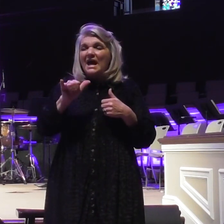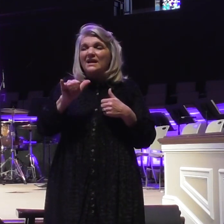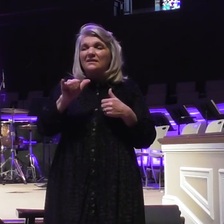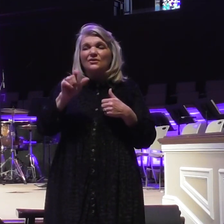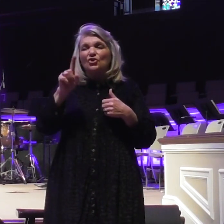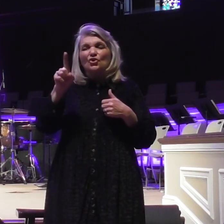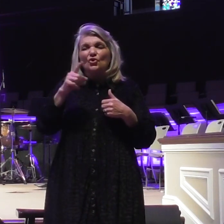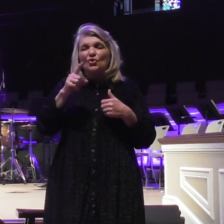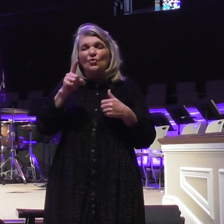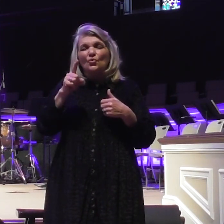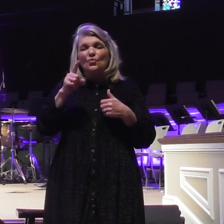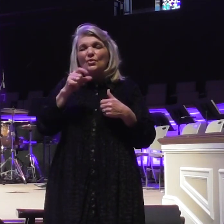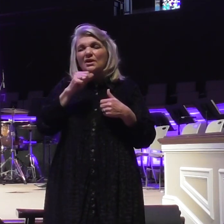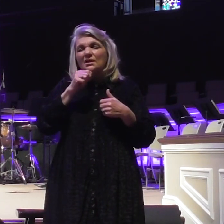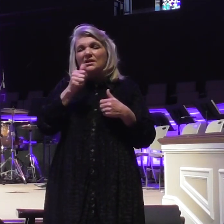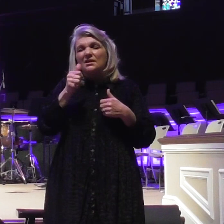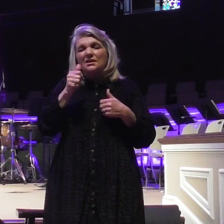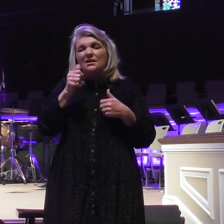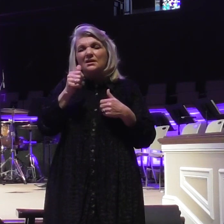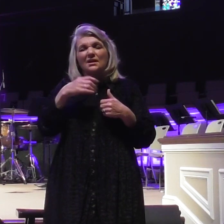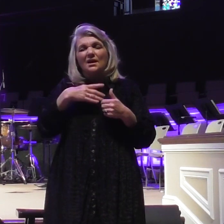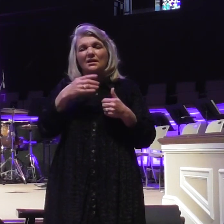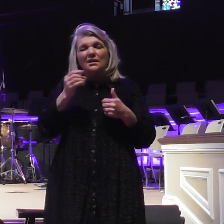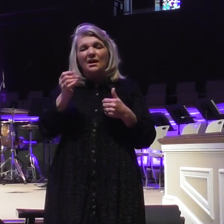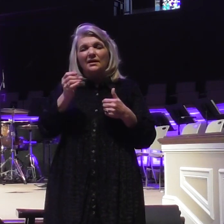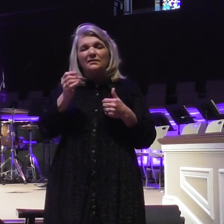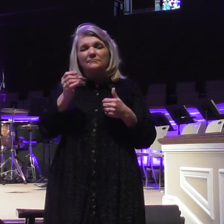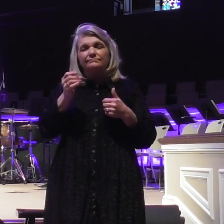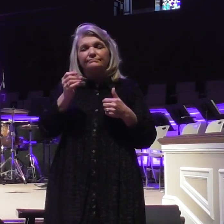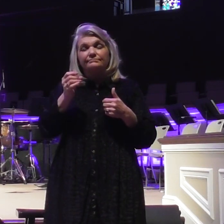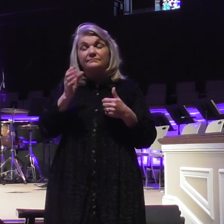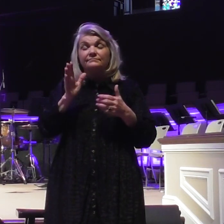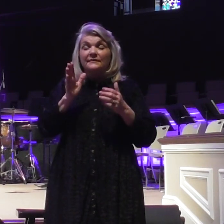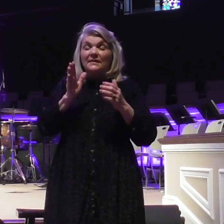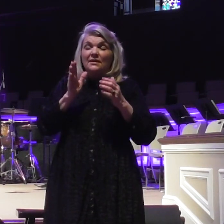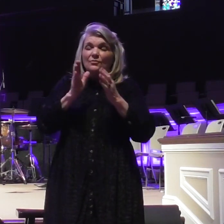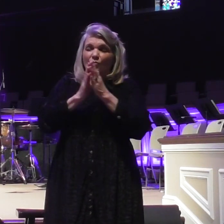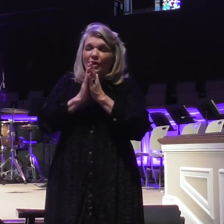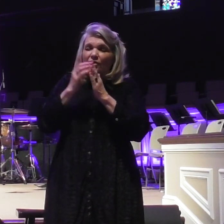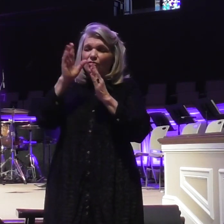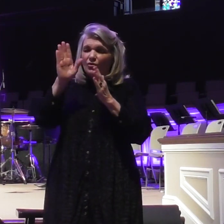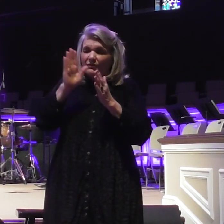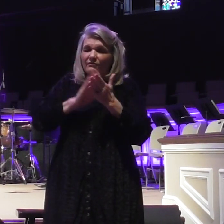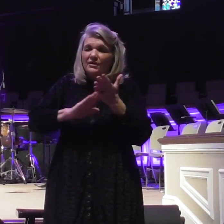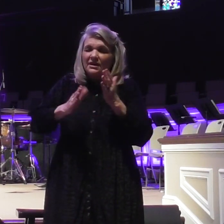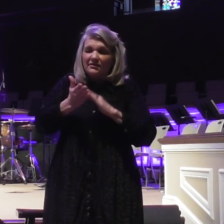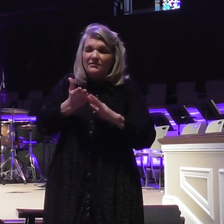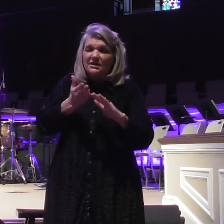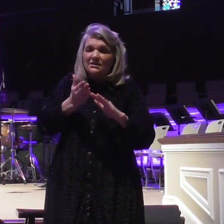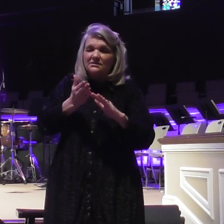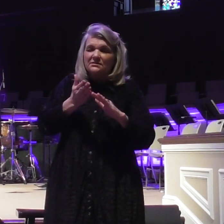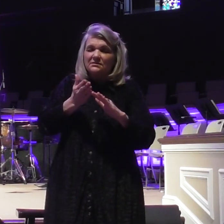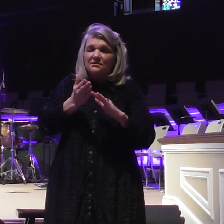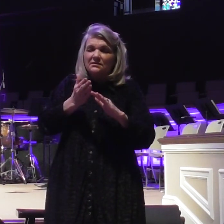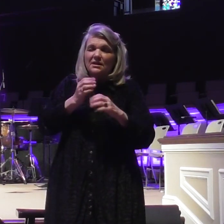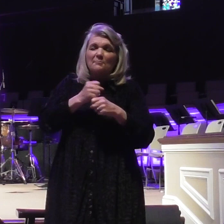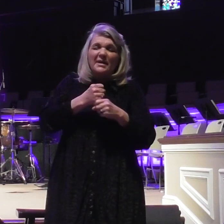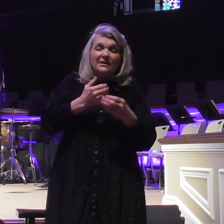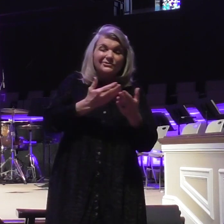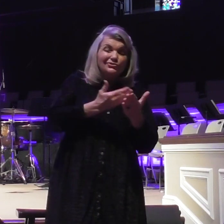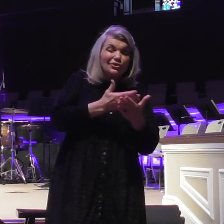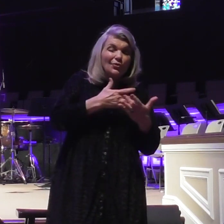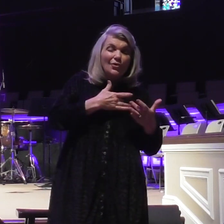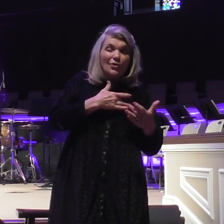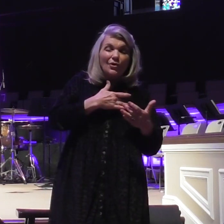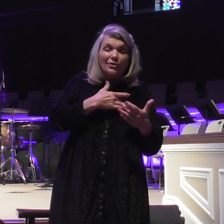And so, God, in our own, each one of us in our own lives, we pray for your forgiveness, your renewal, and your call to personal